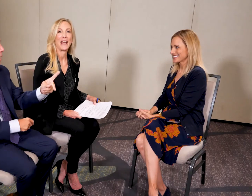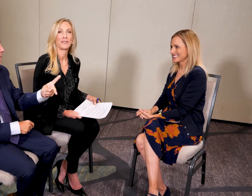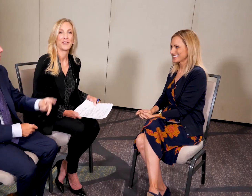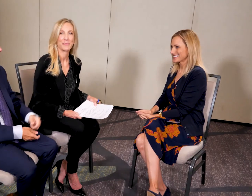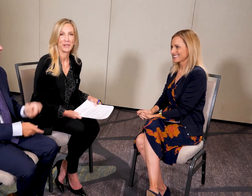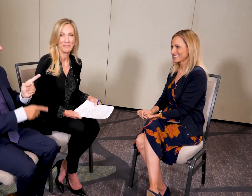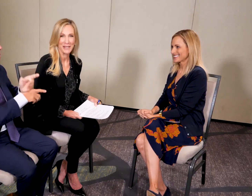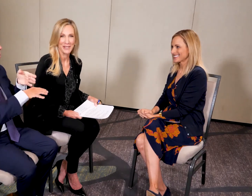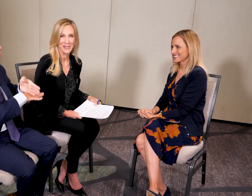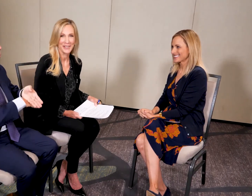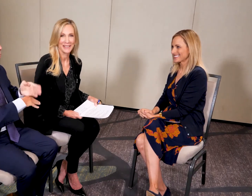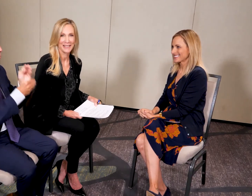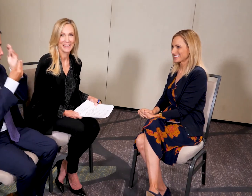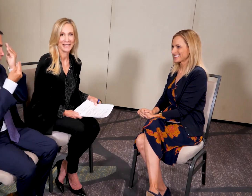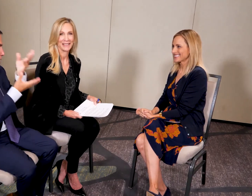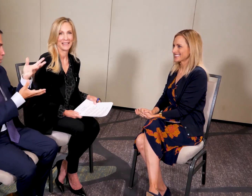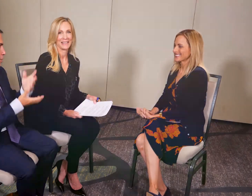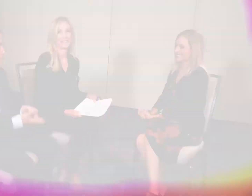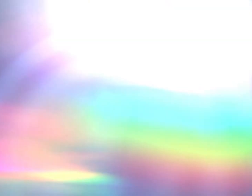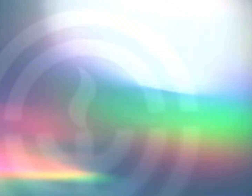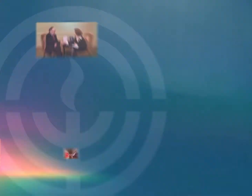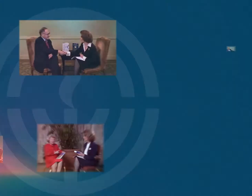after this brief message.